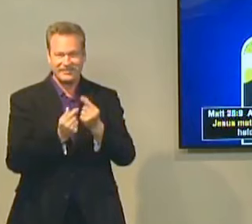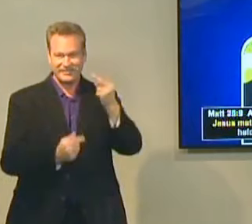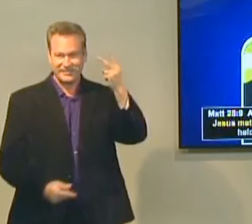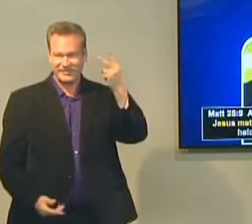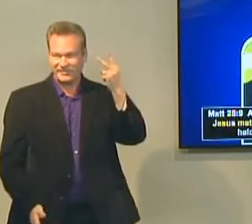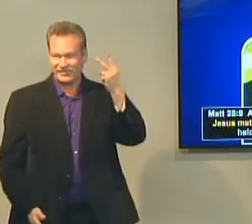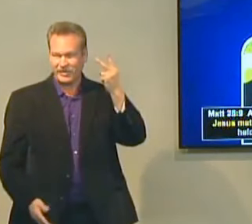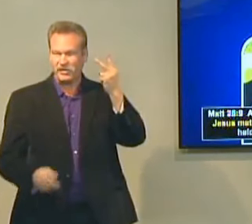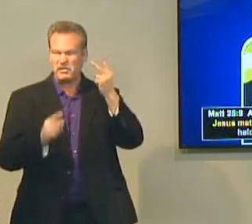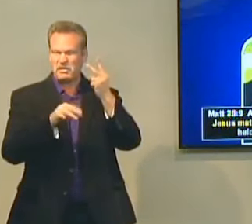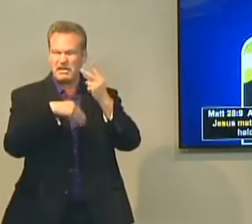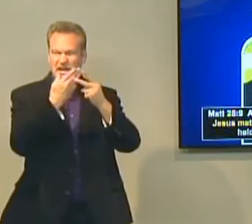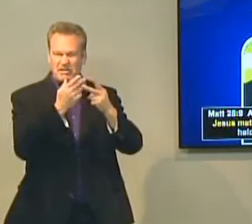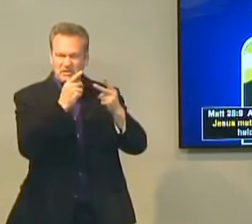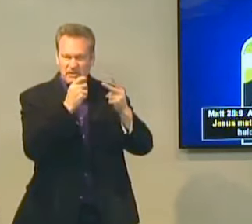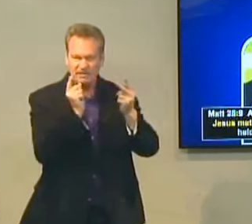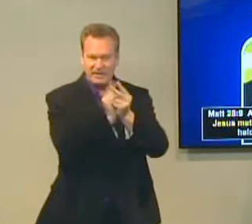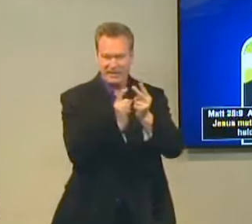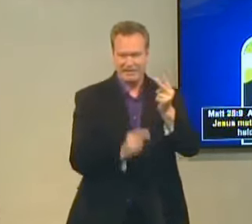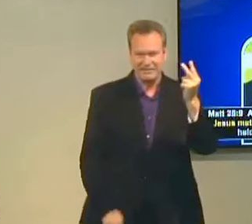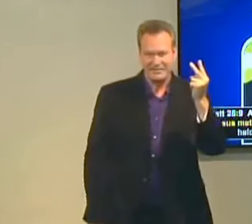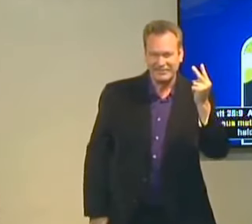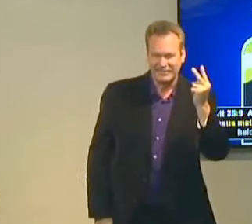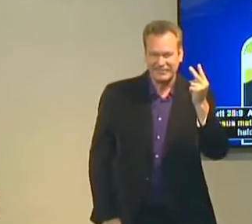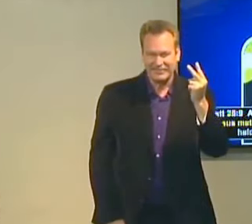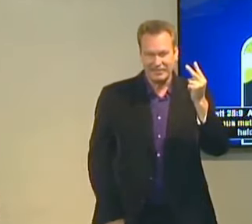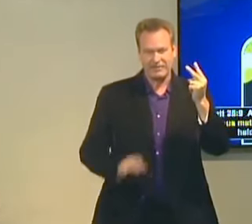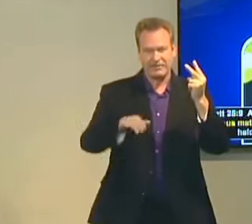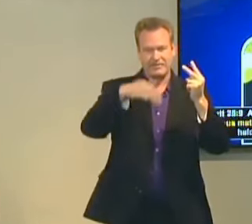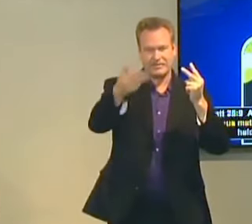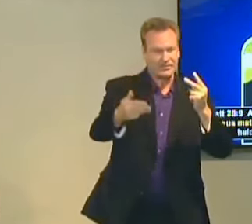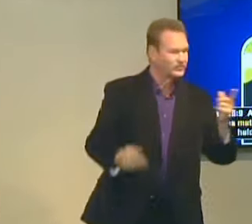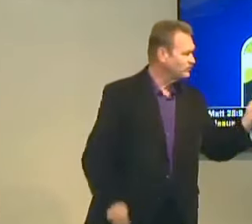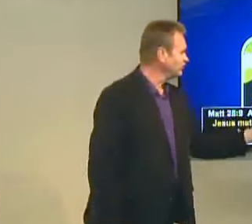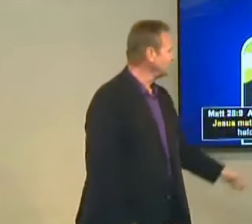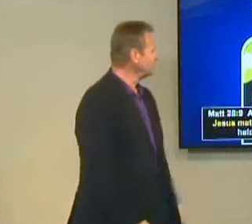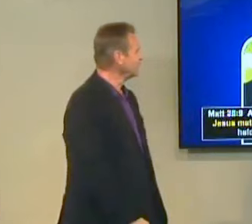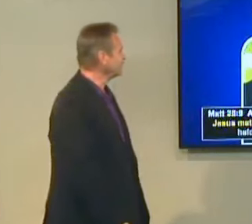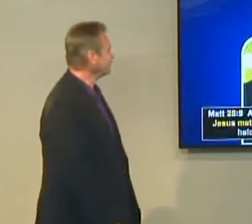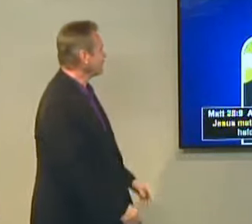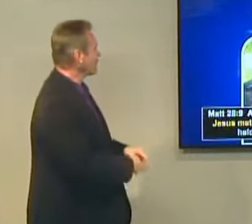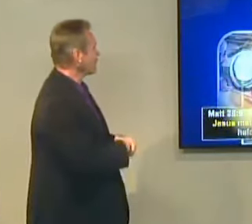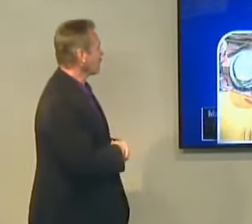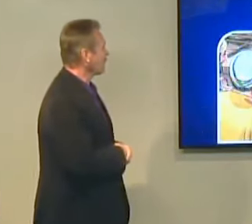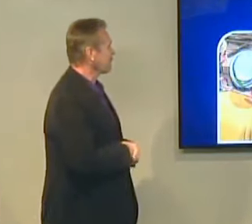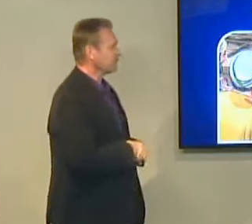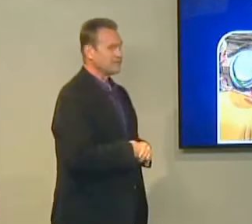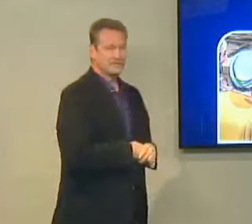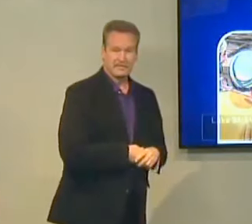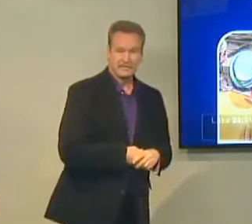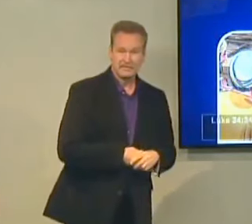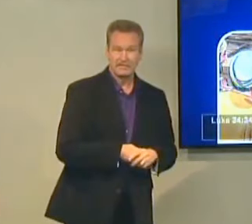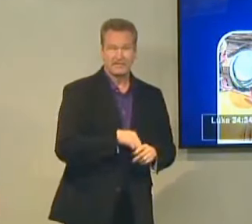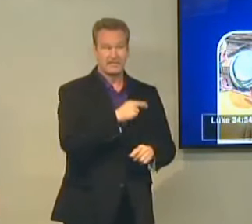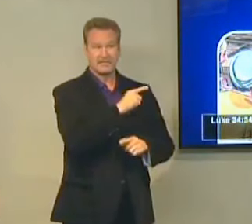women were a So now. We're going take a look at the third appearance. The third